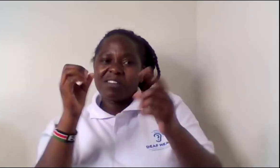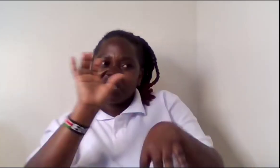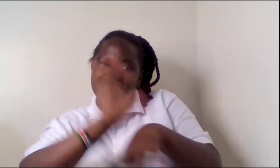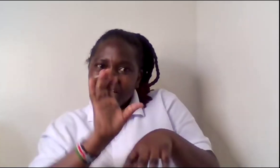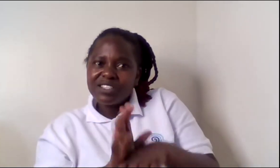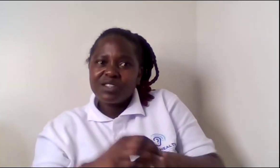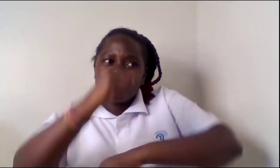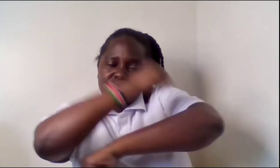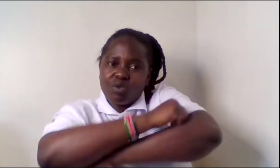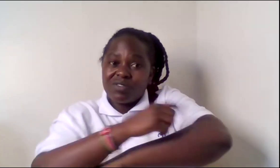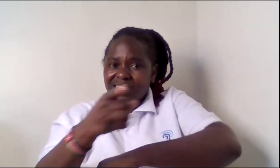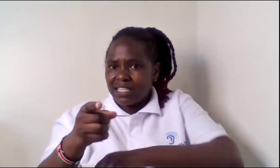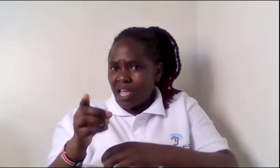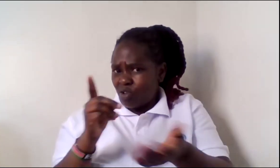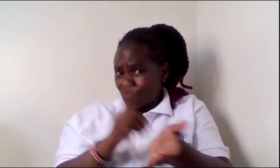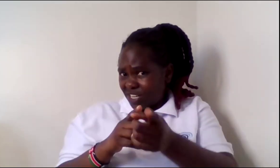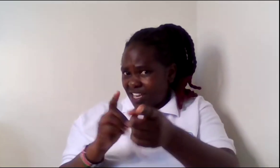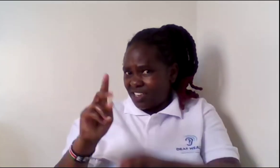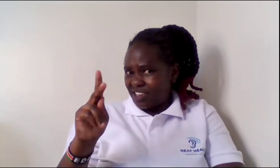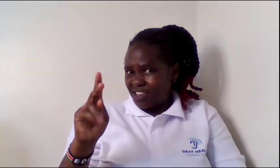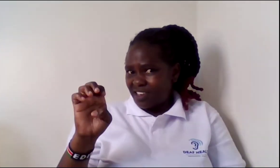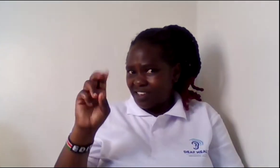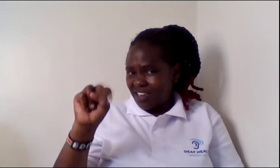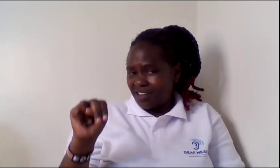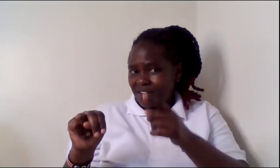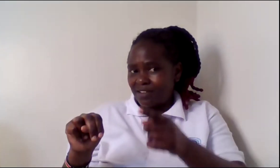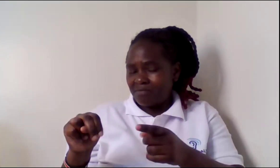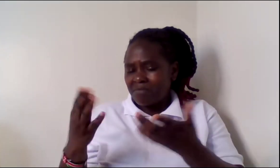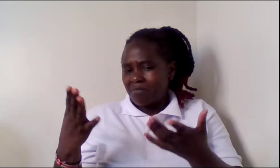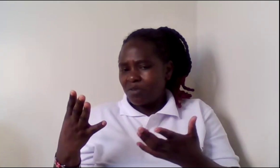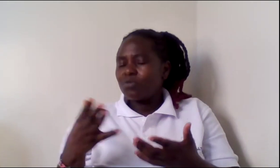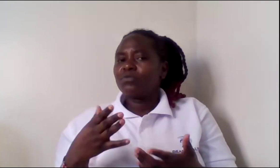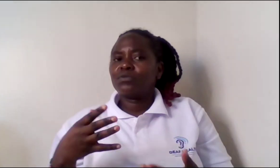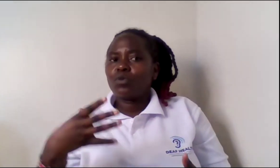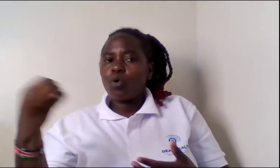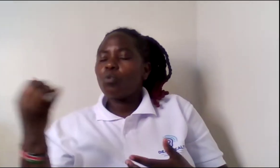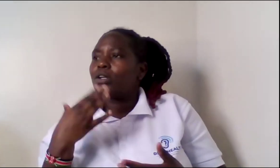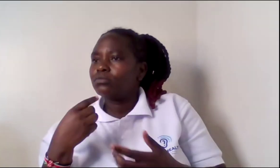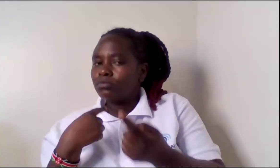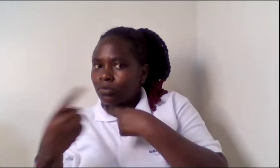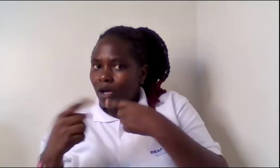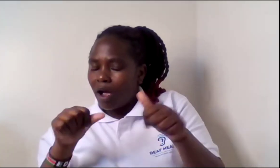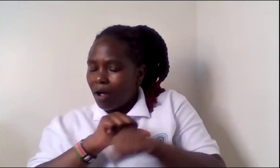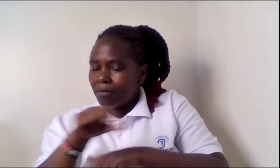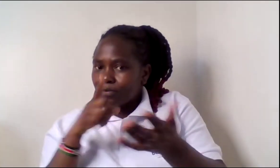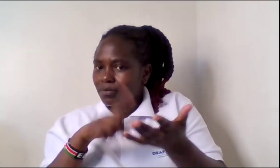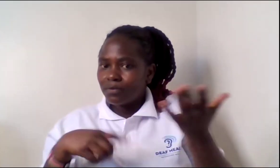church recently that wanted to have a talk on some health condition.